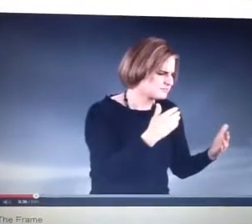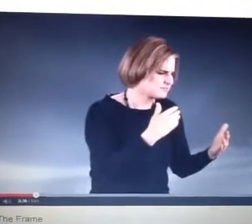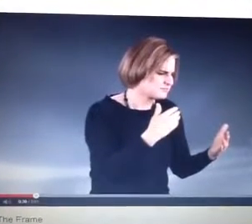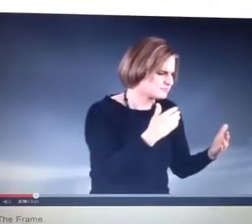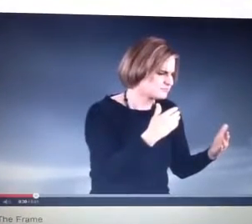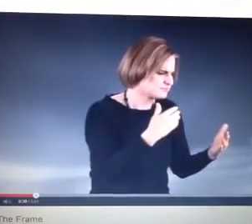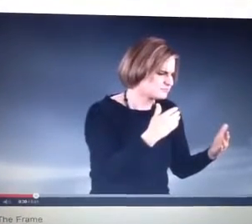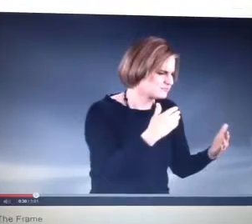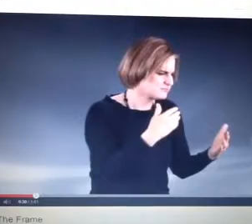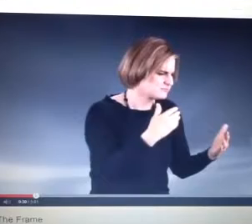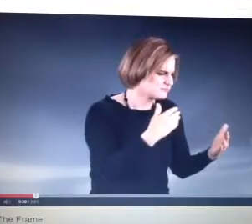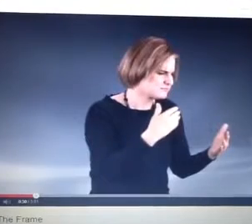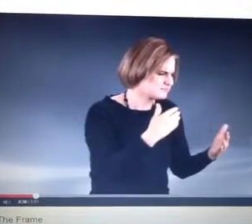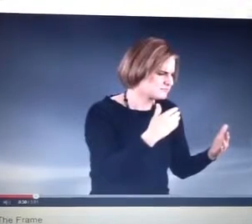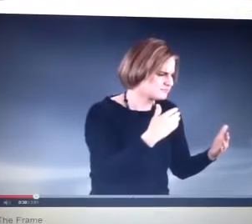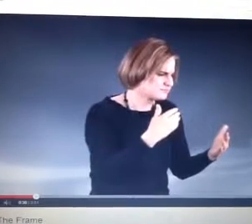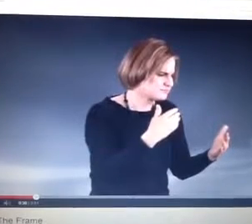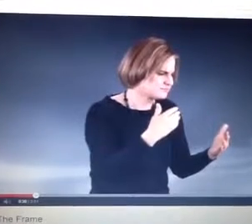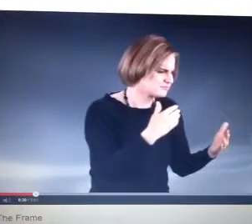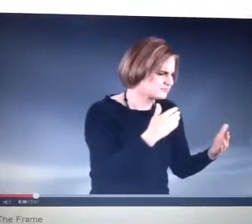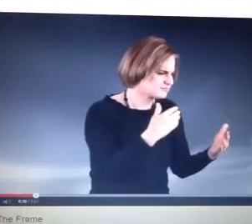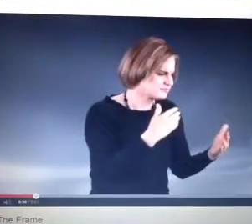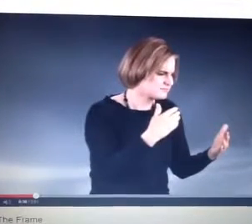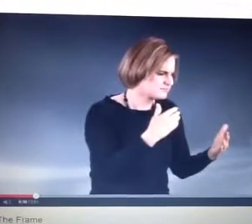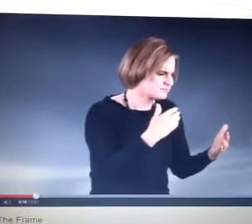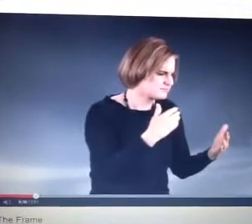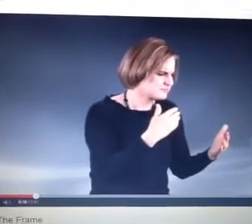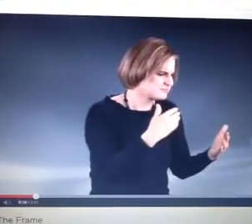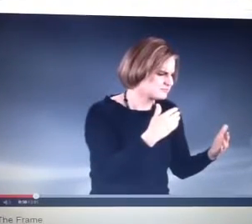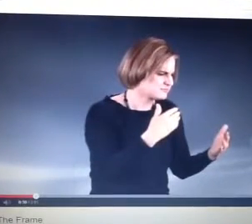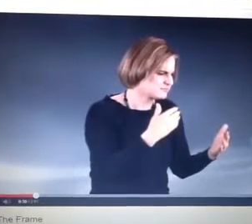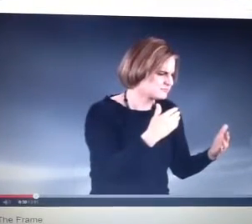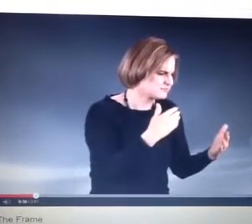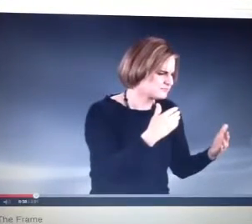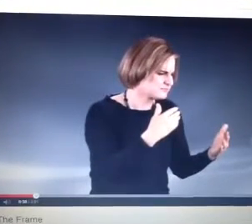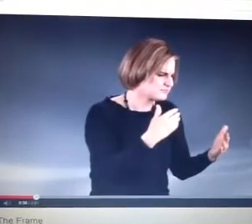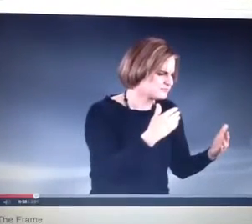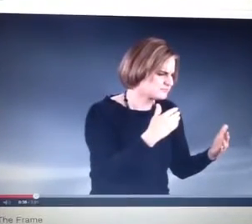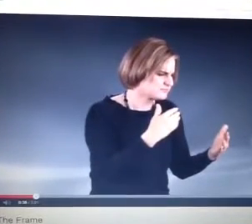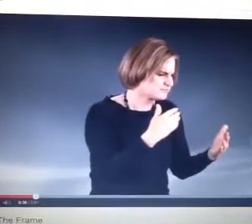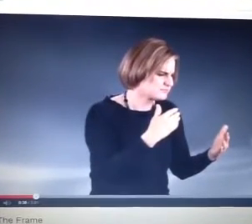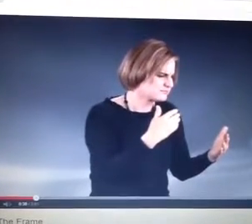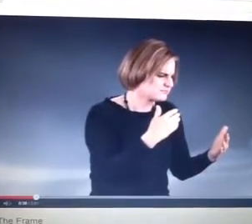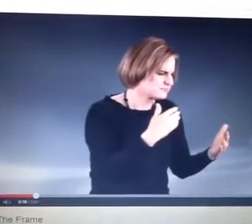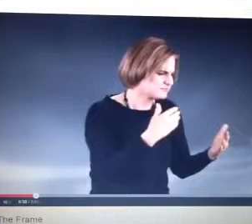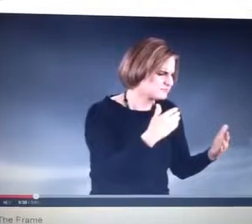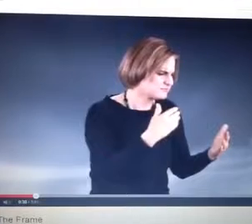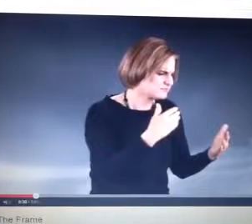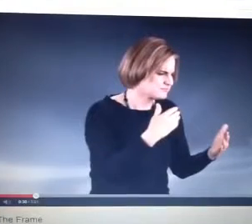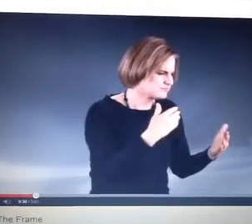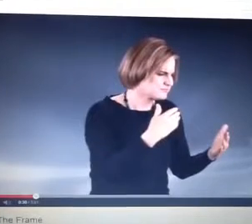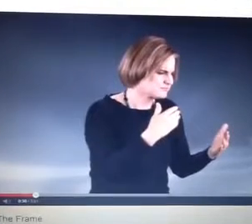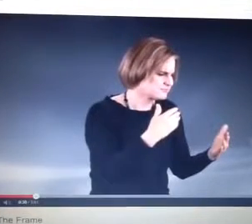a couple of boxes and we brought everything down to Indianapolis, Indiana. We brought all our